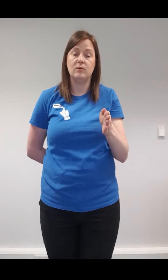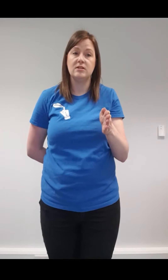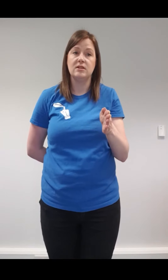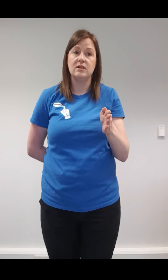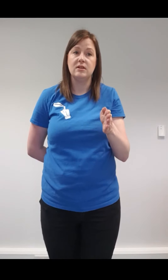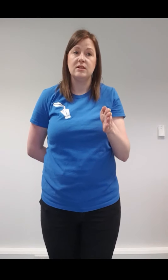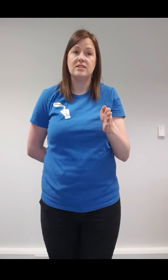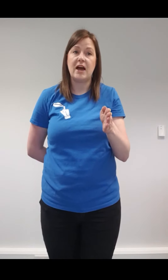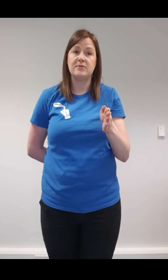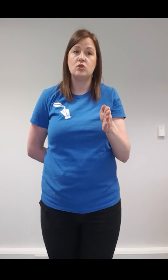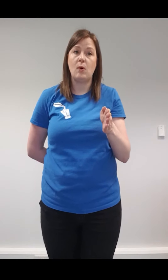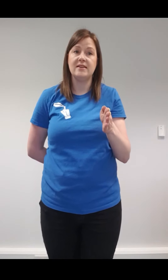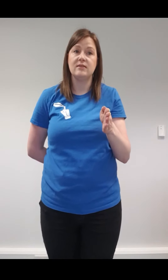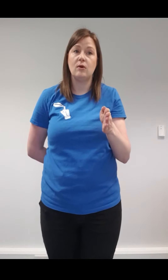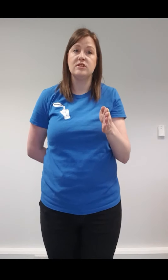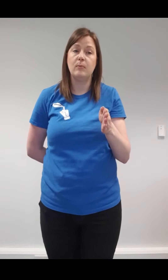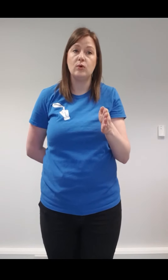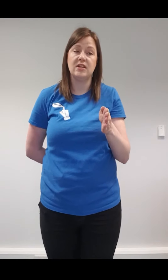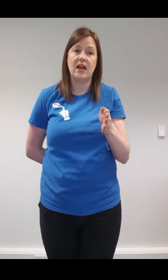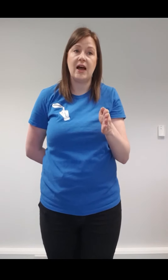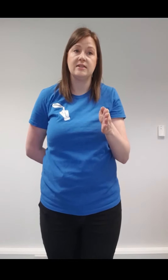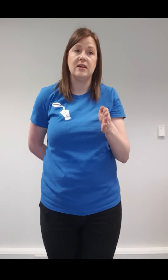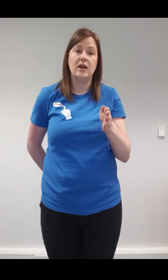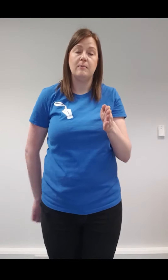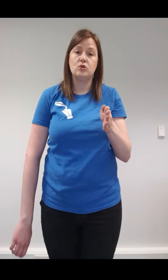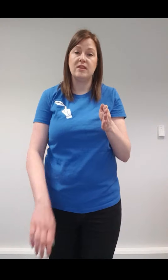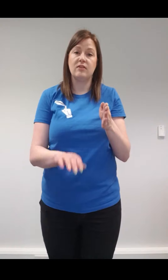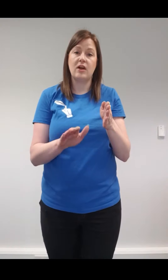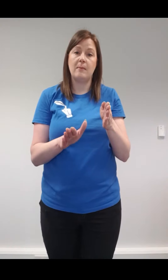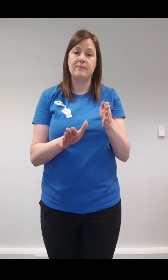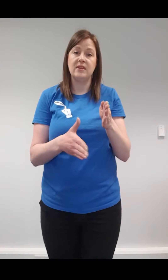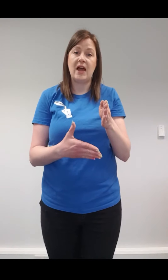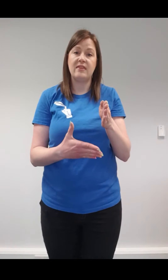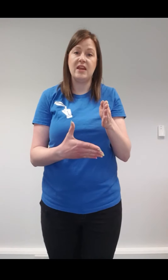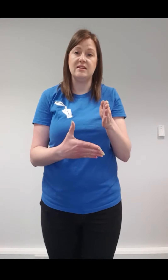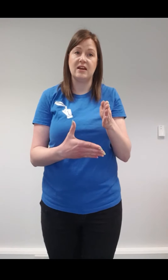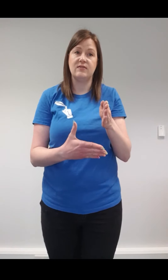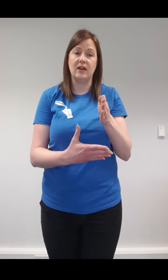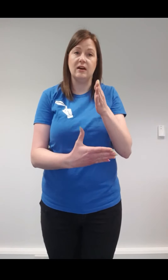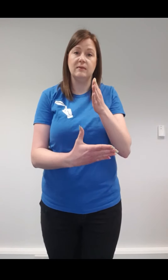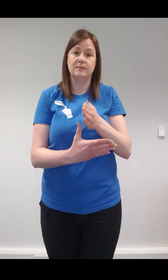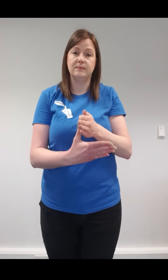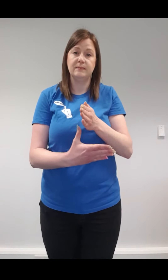forward, taps twice on supporting hand between the thumb and the index finger.